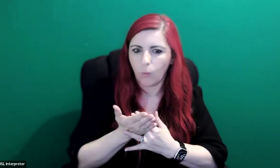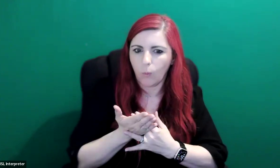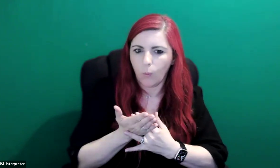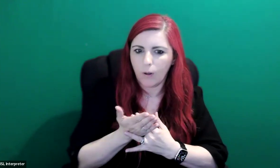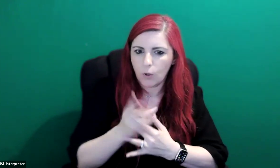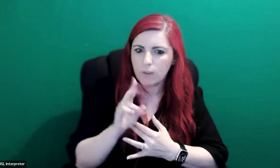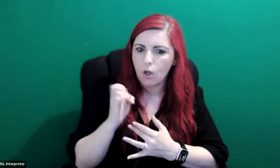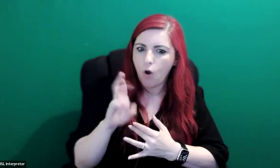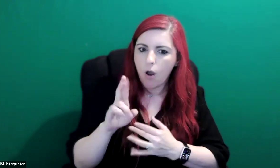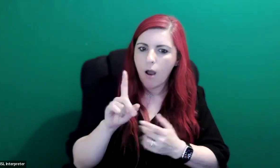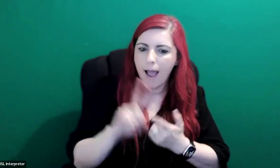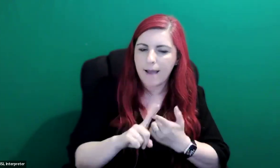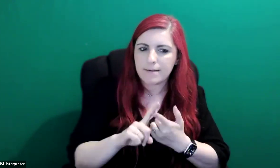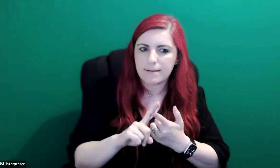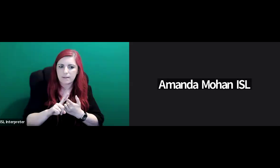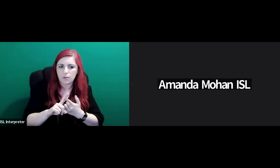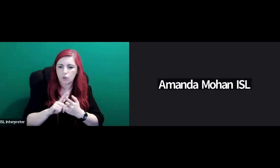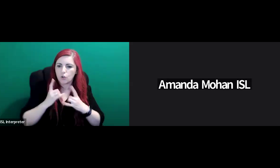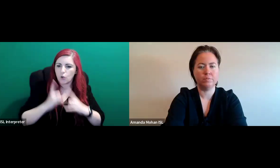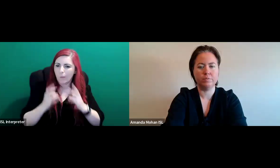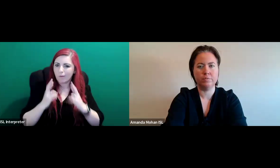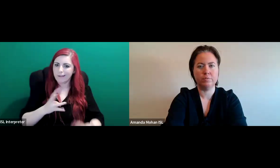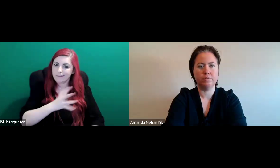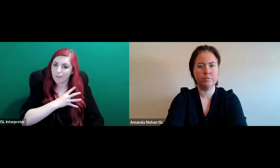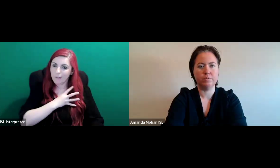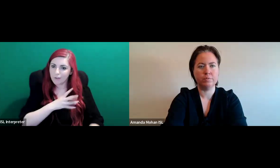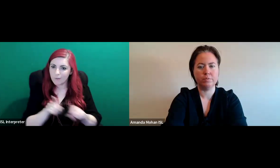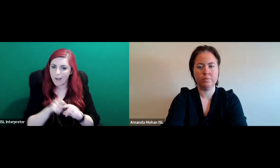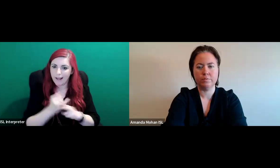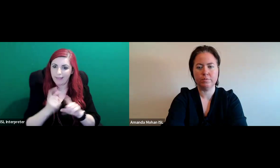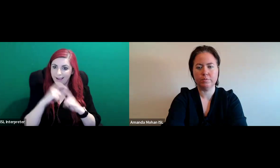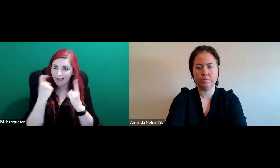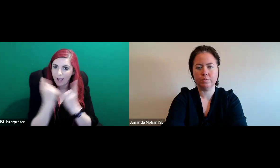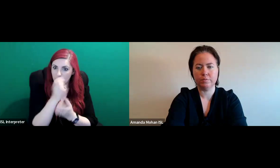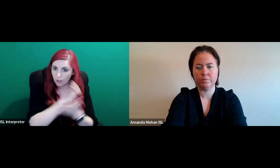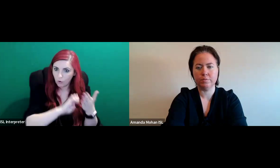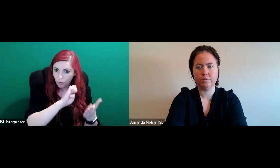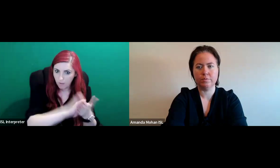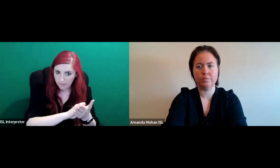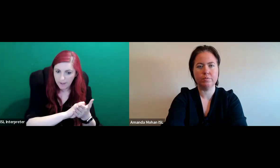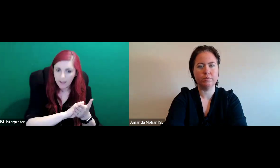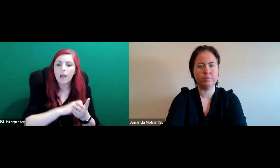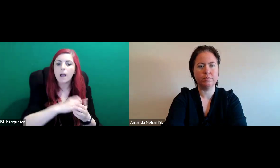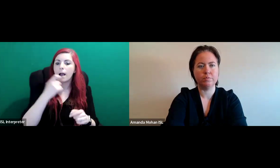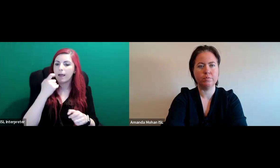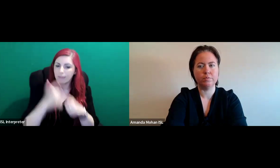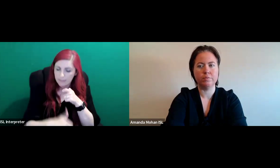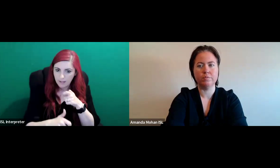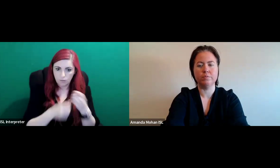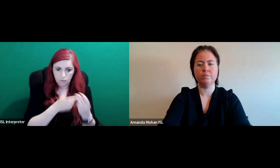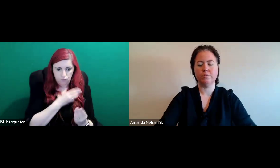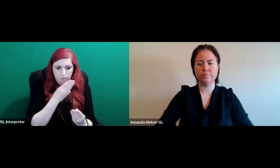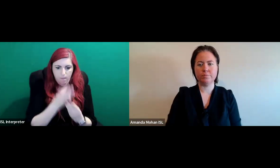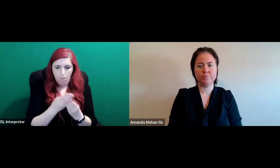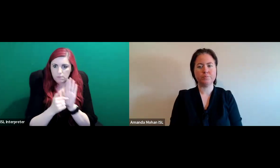from the Human Rights Commissioner of the Council of Europe. And then we propose a